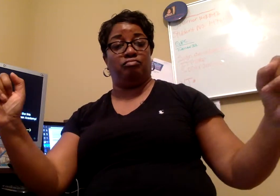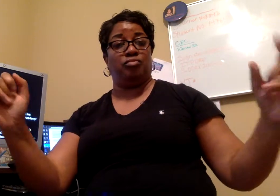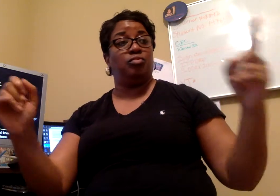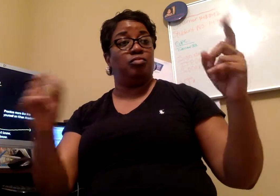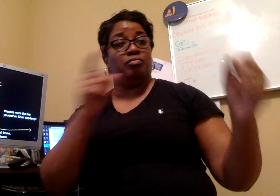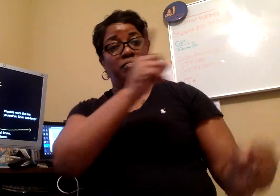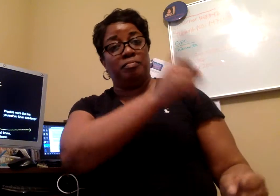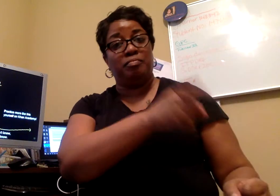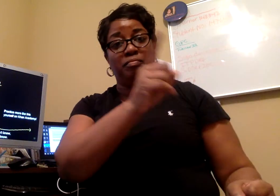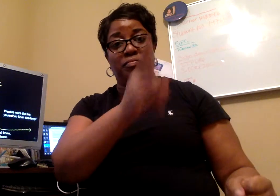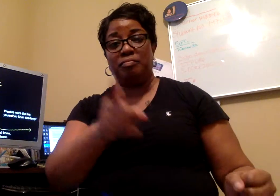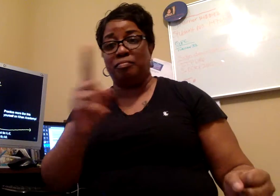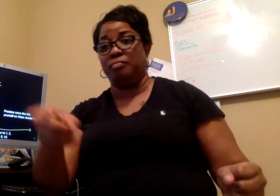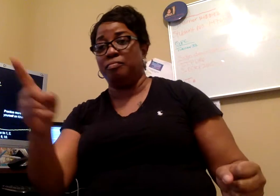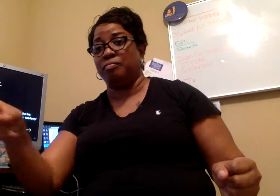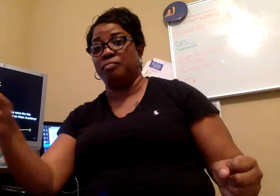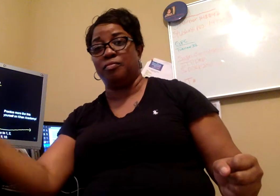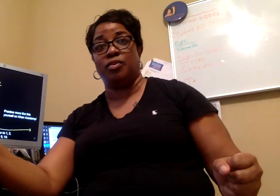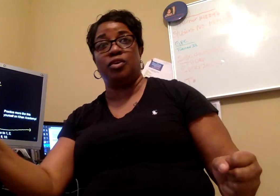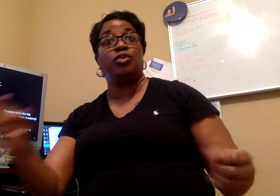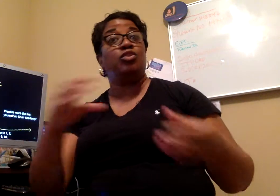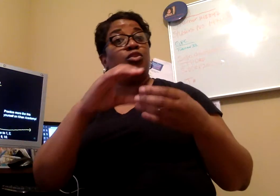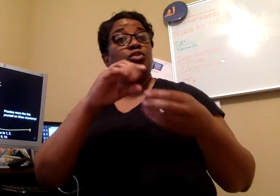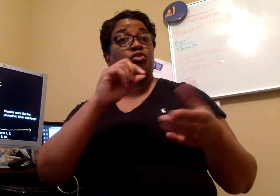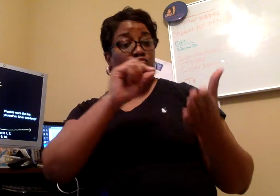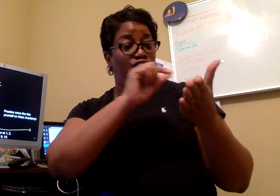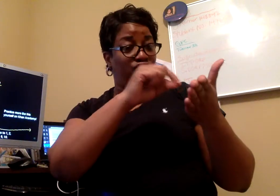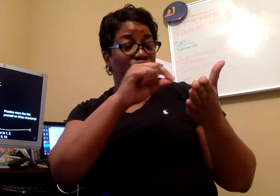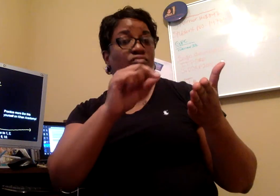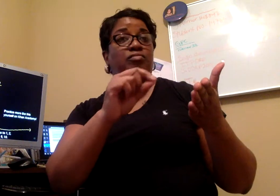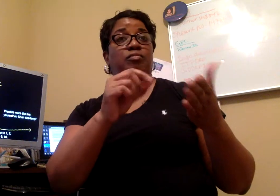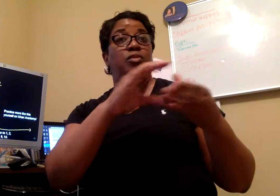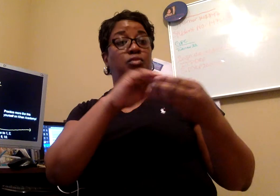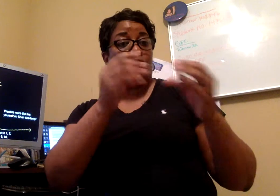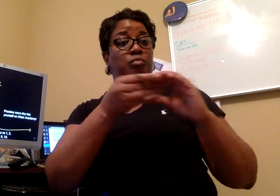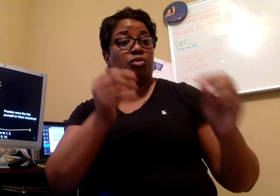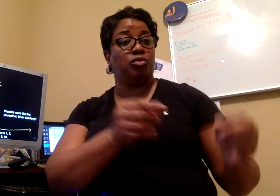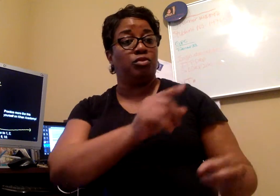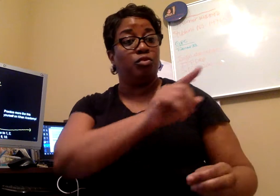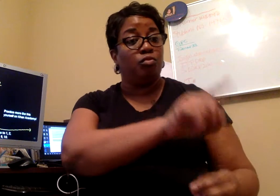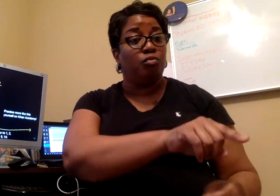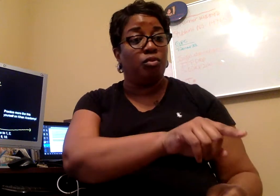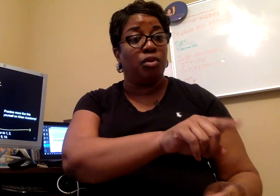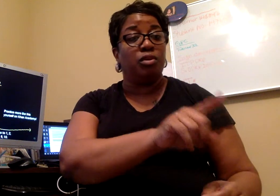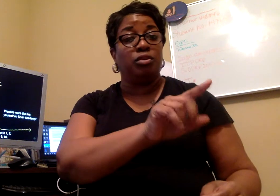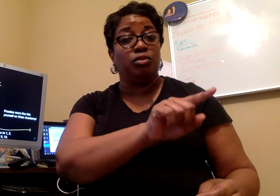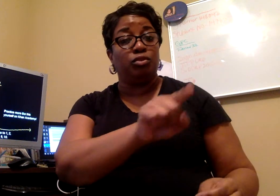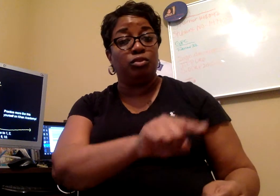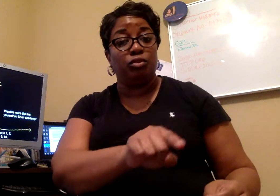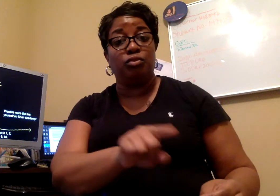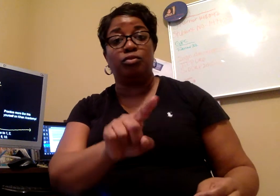you don't know, but now you know. And then you go to 1, 2, 3,